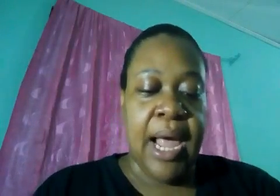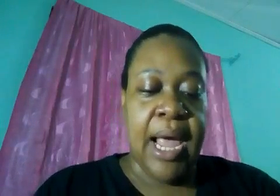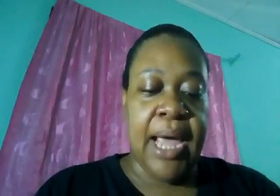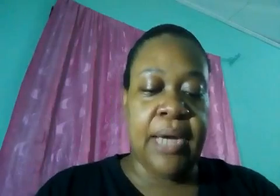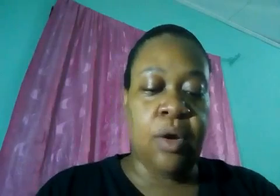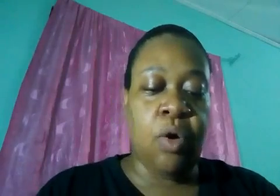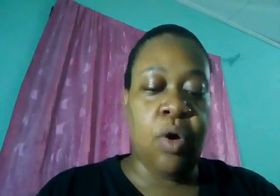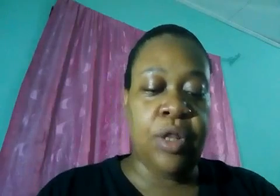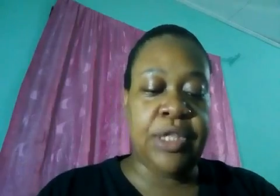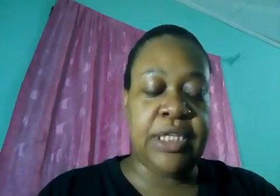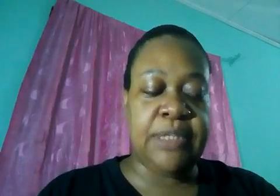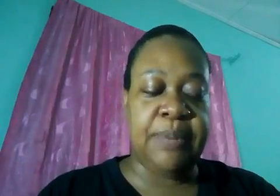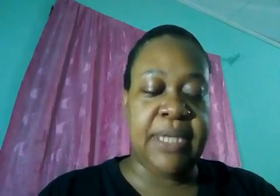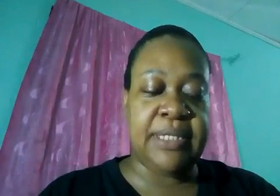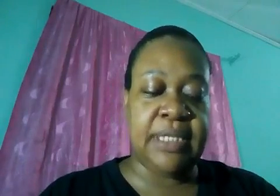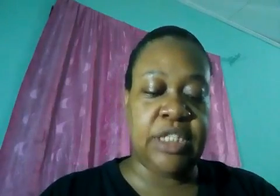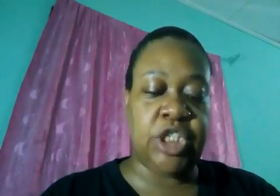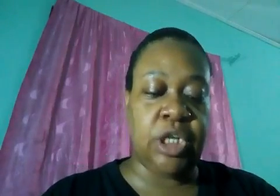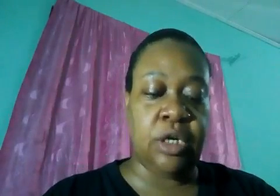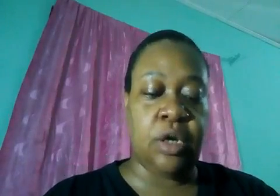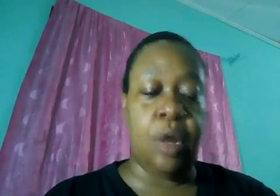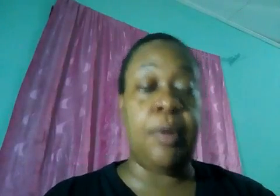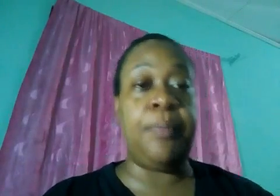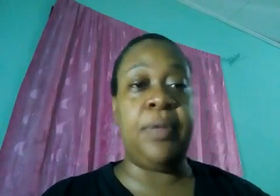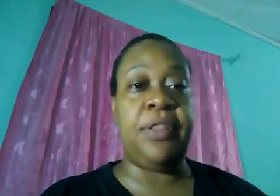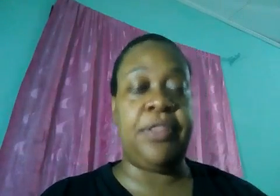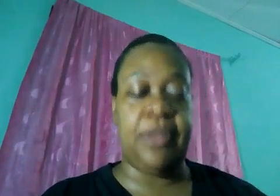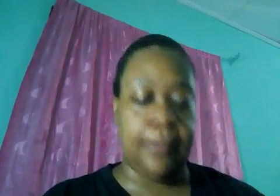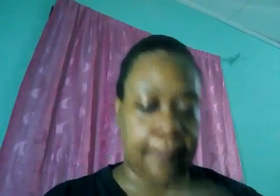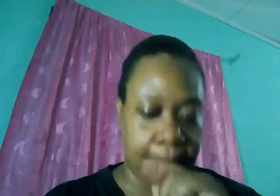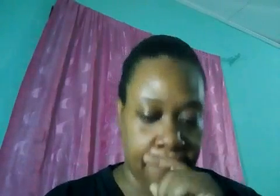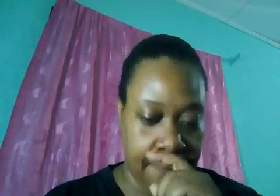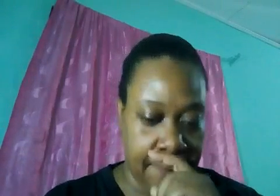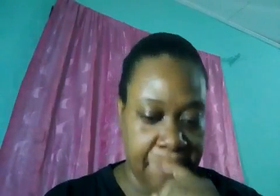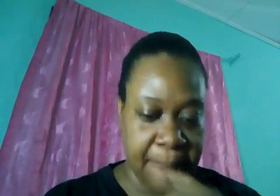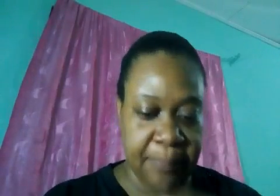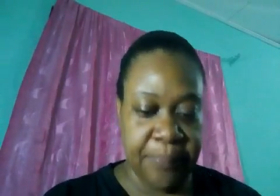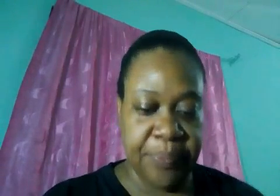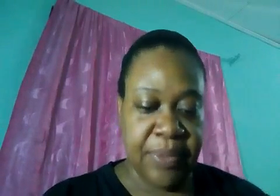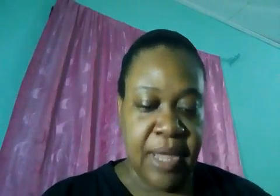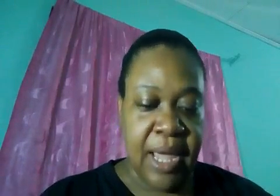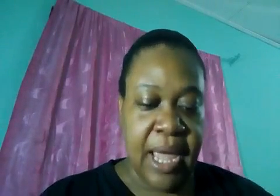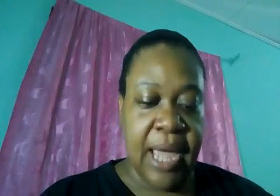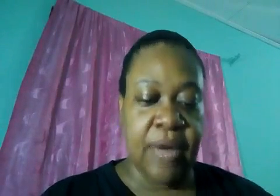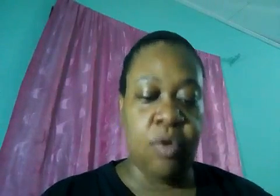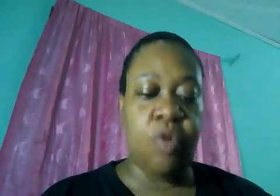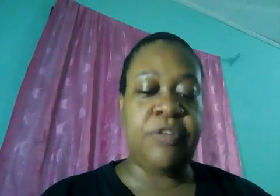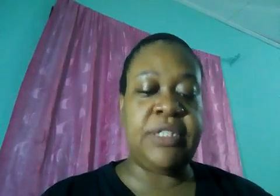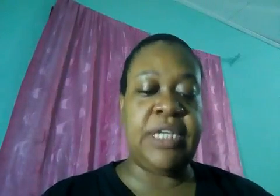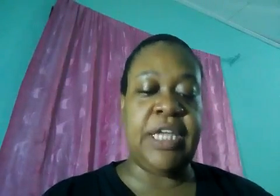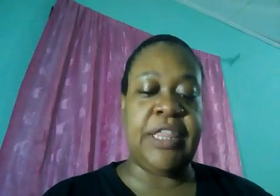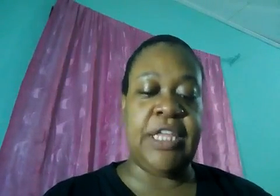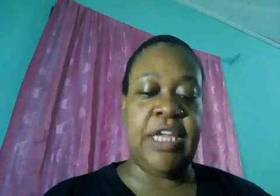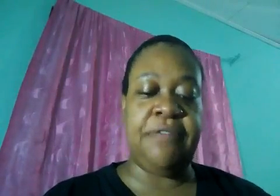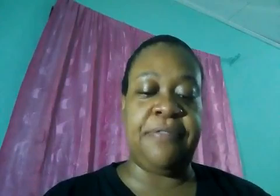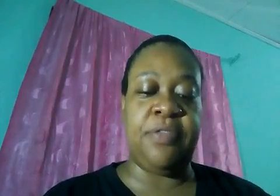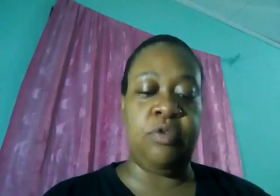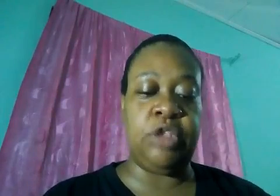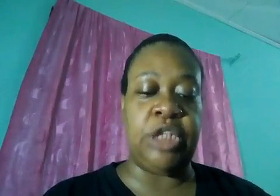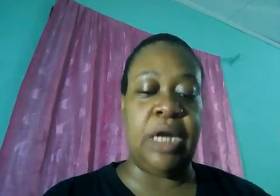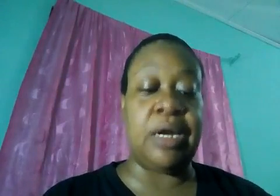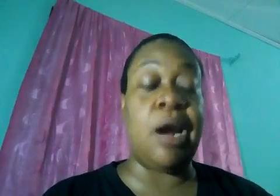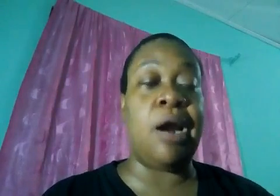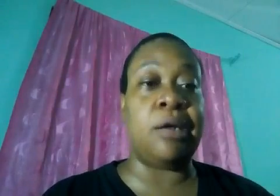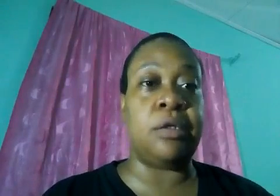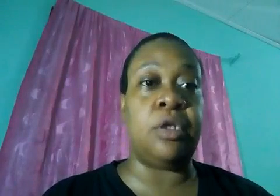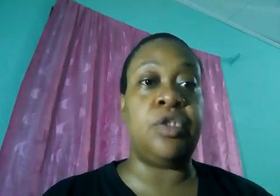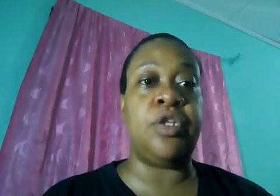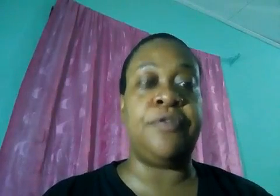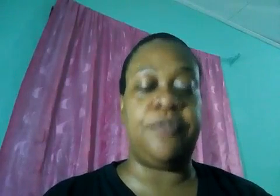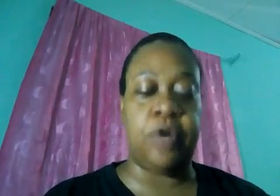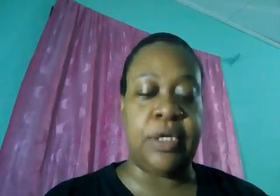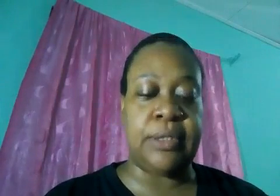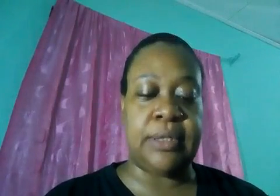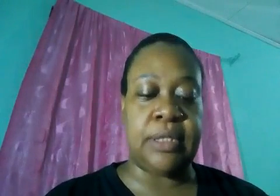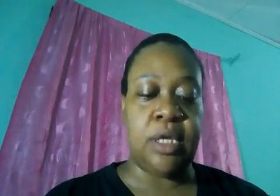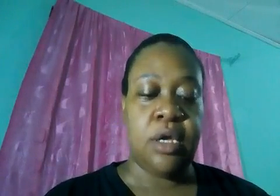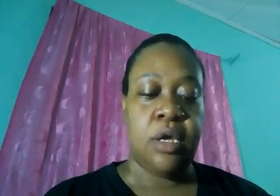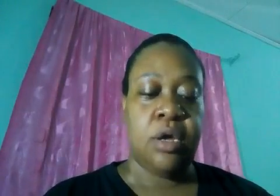And all these blessings shall come upon thee and overtake thee if thou shalt hearken unto the voice of